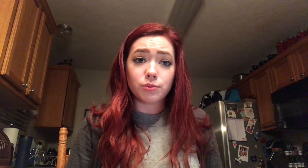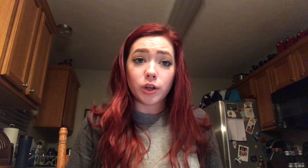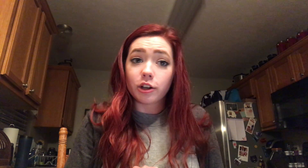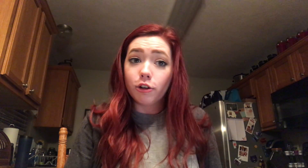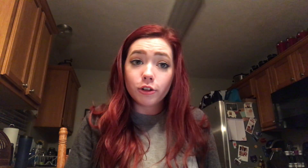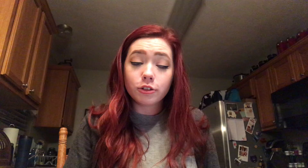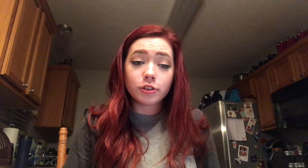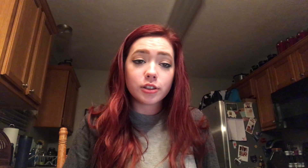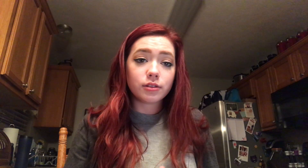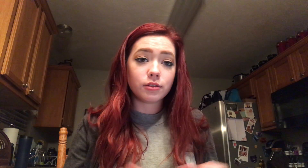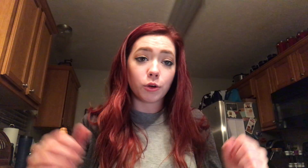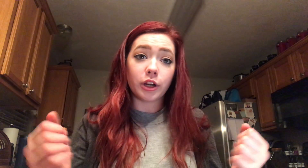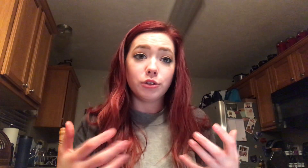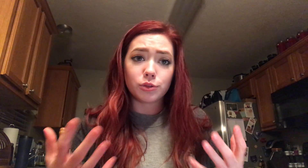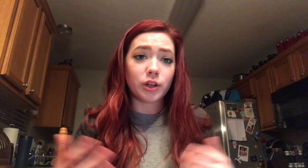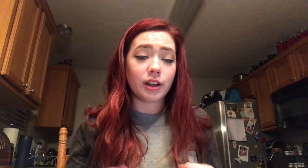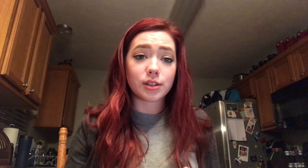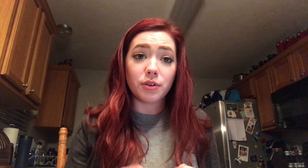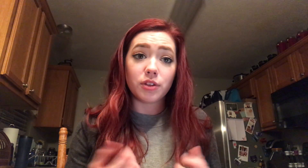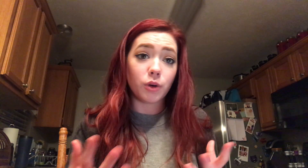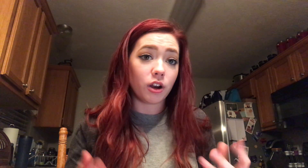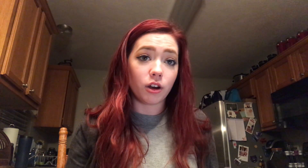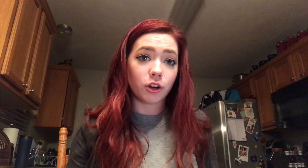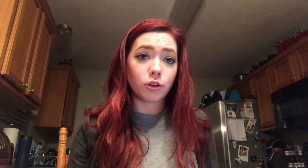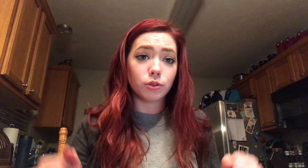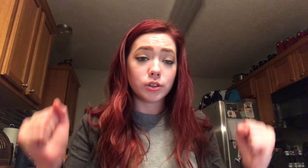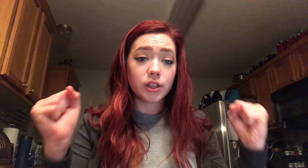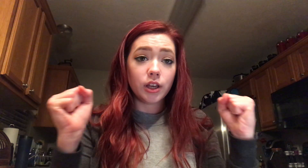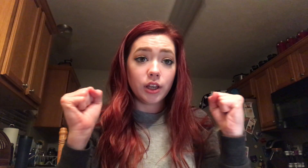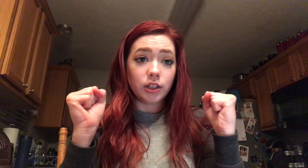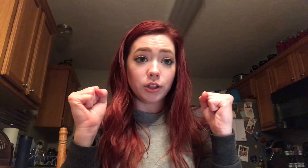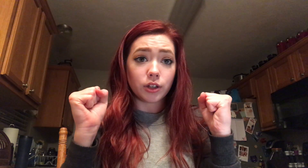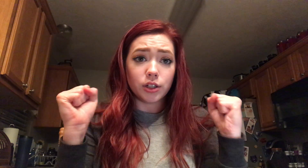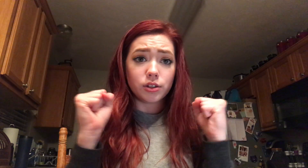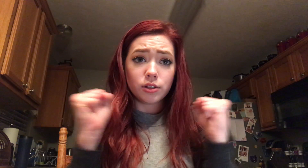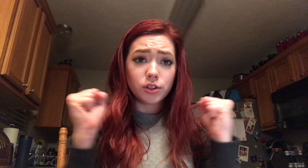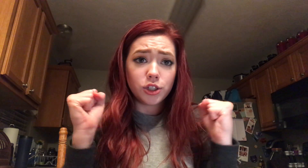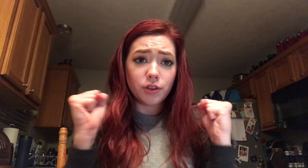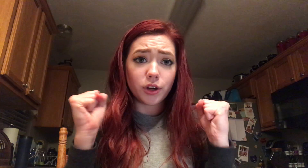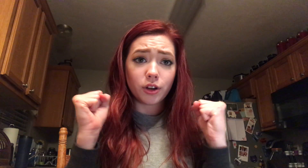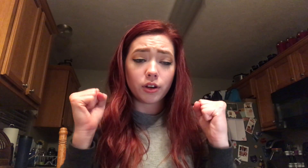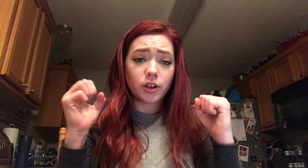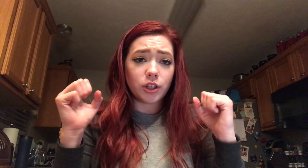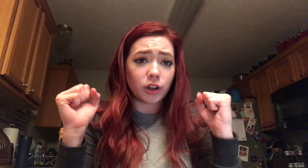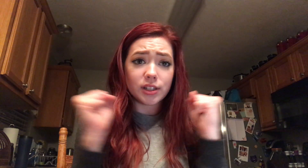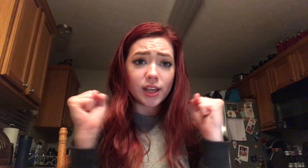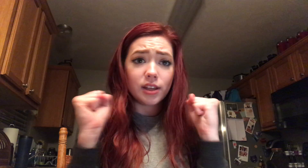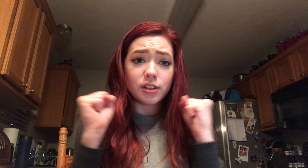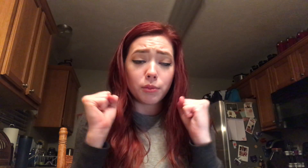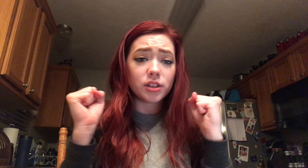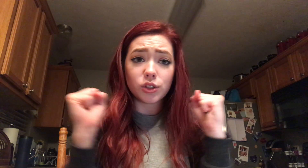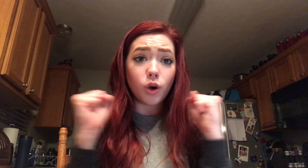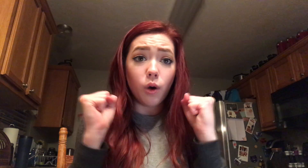want cold, or you just want to ask them if they want it hot or cold, you're going to shiver, you're going to tighten up because it's